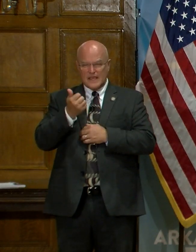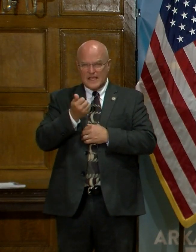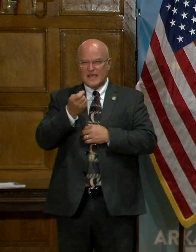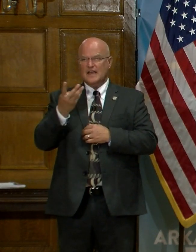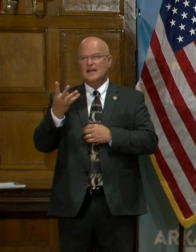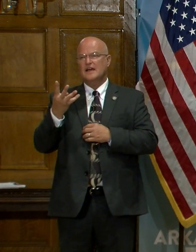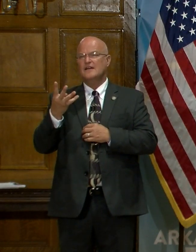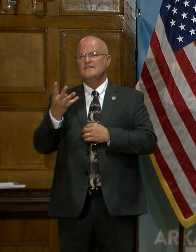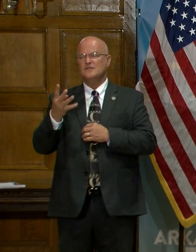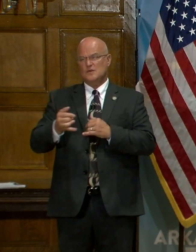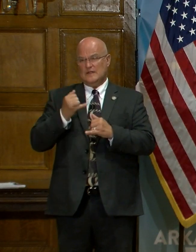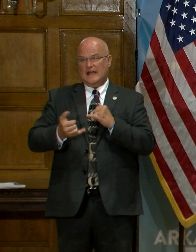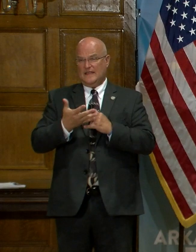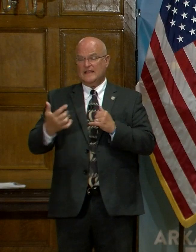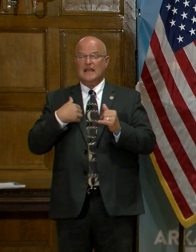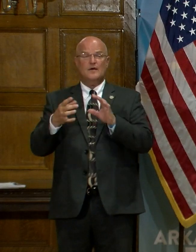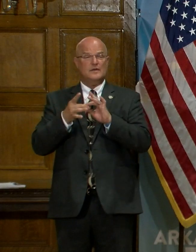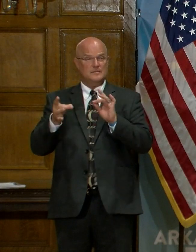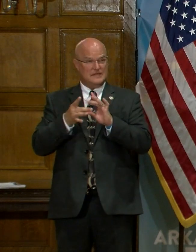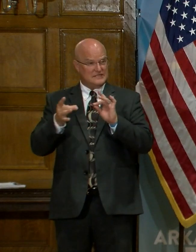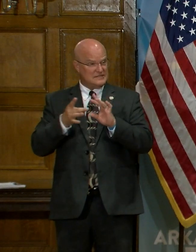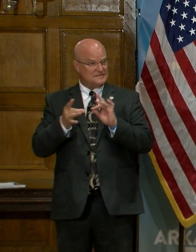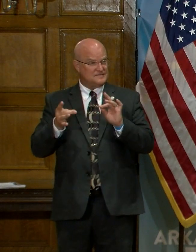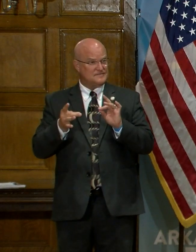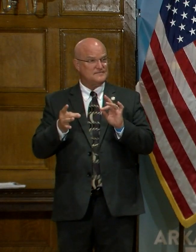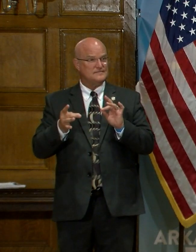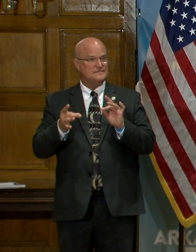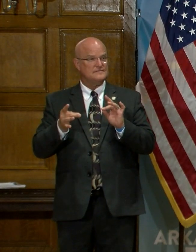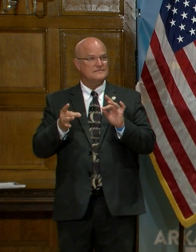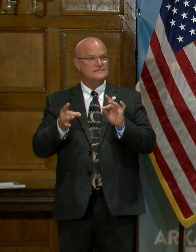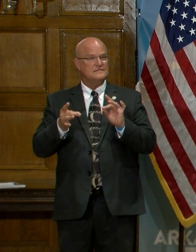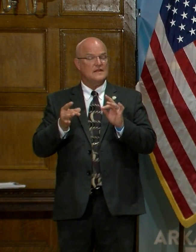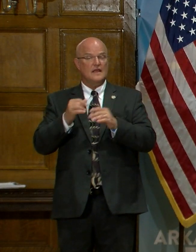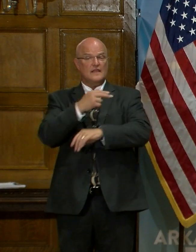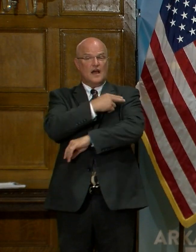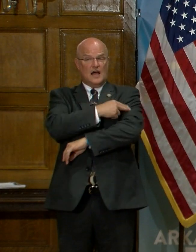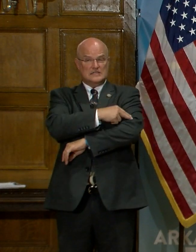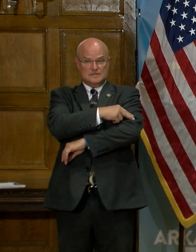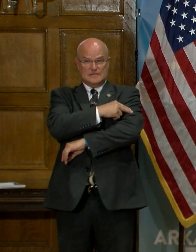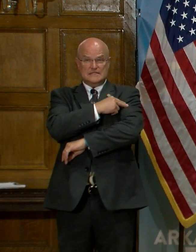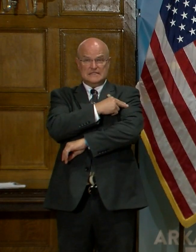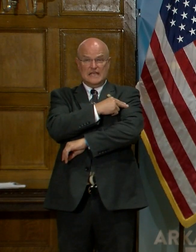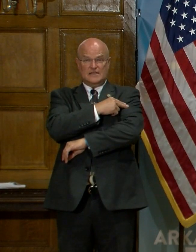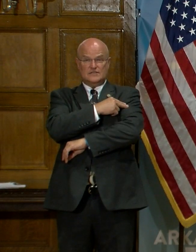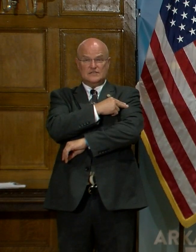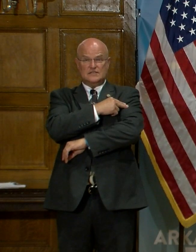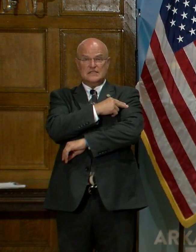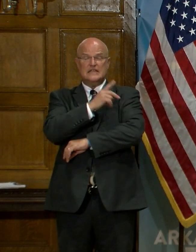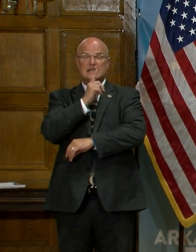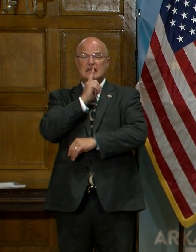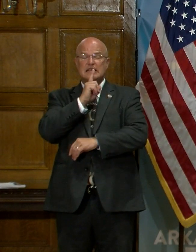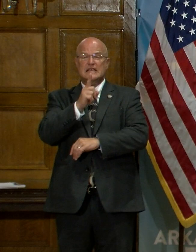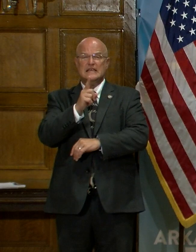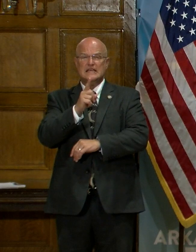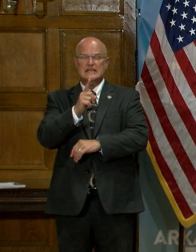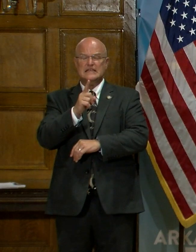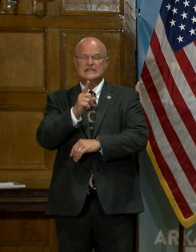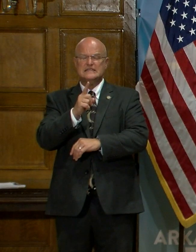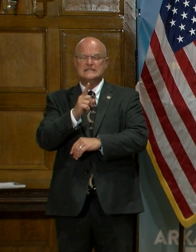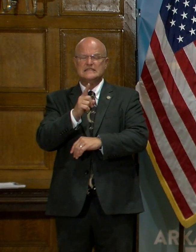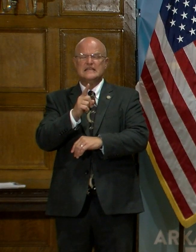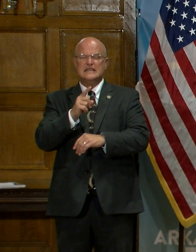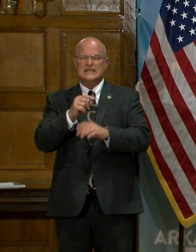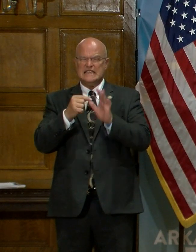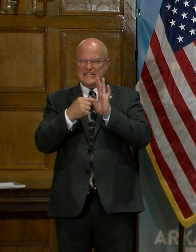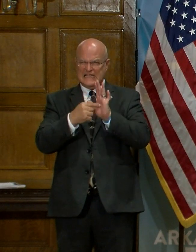Couple last things I want to mention. The hospitalizations is a lagging indicator, but